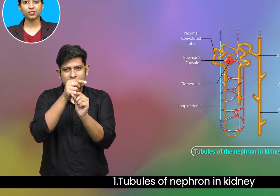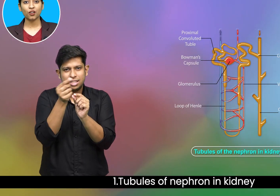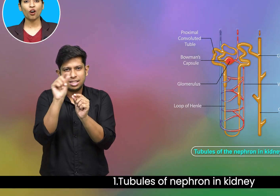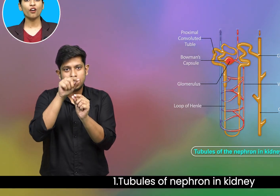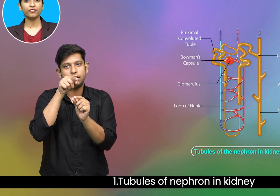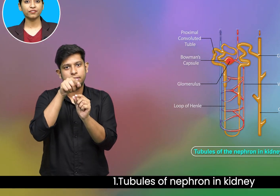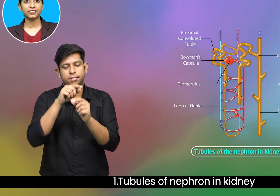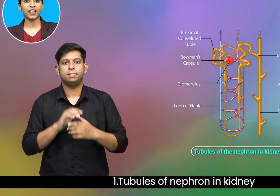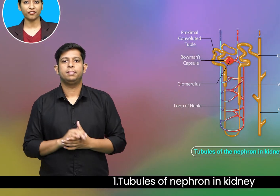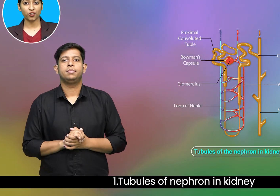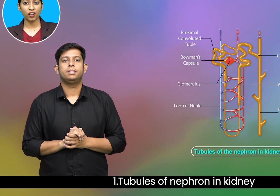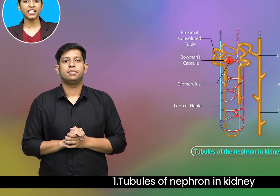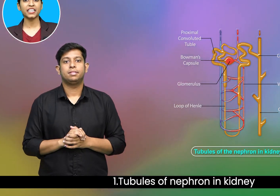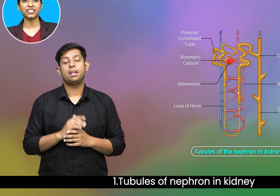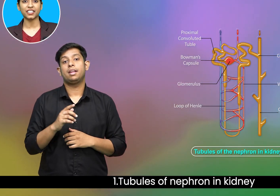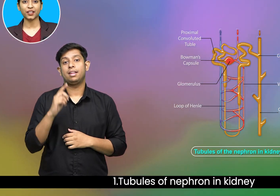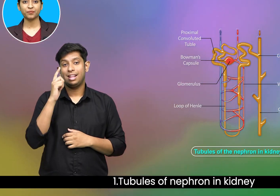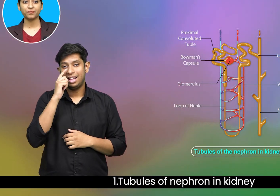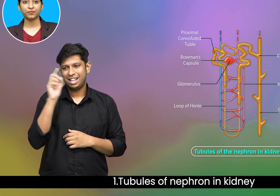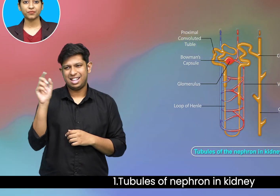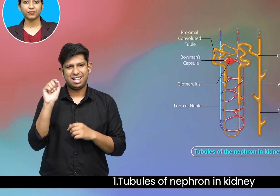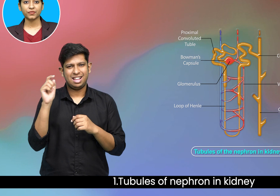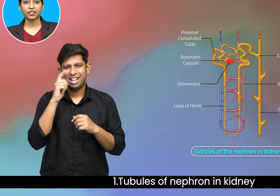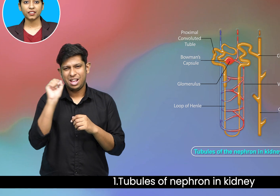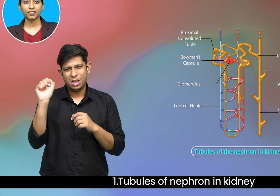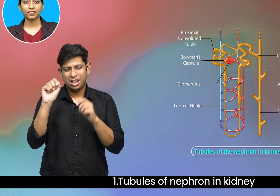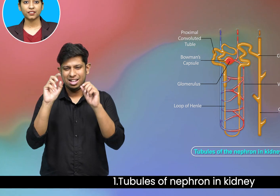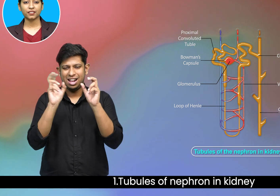tubules of nephron in kidney.